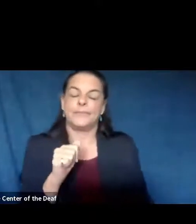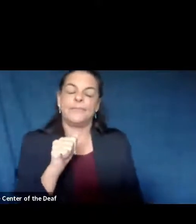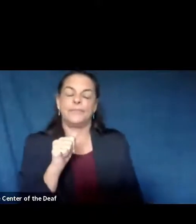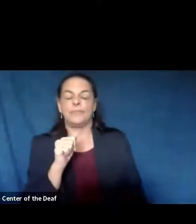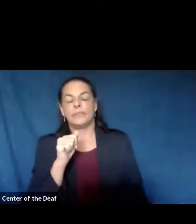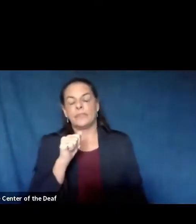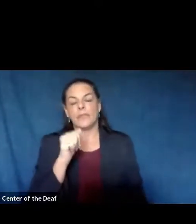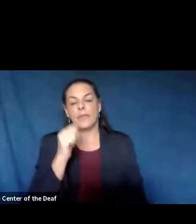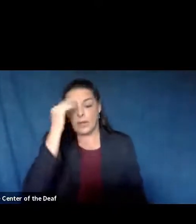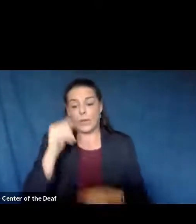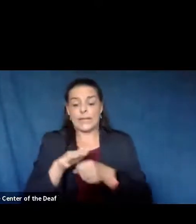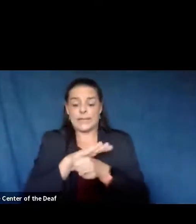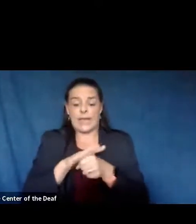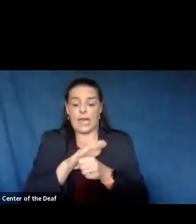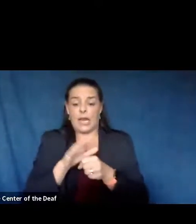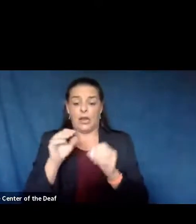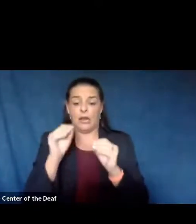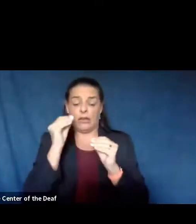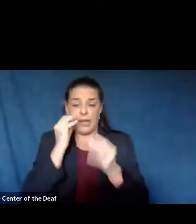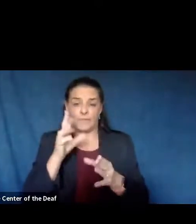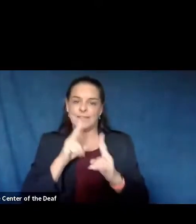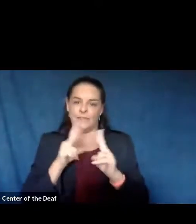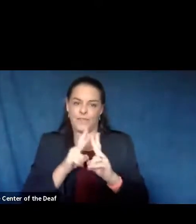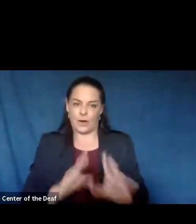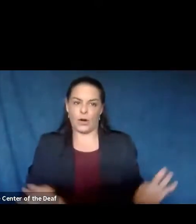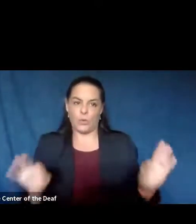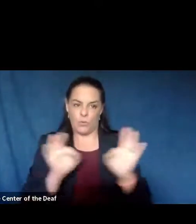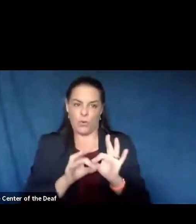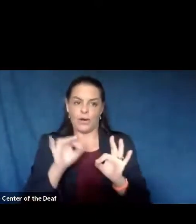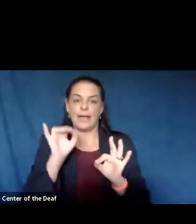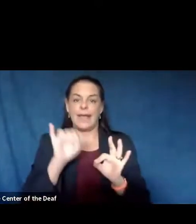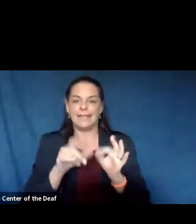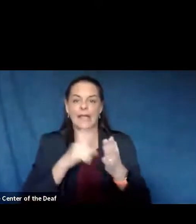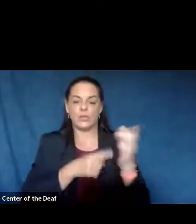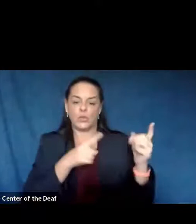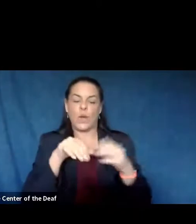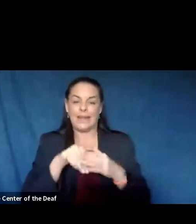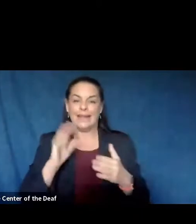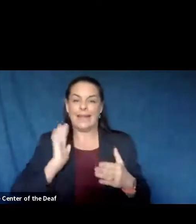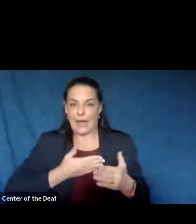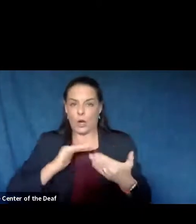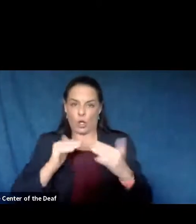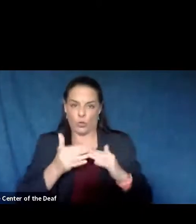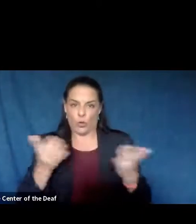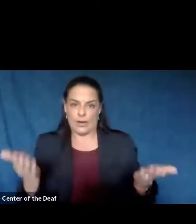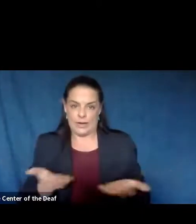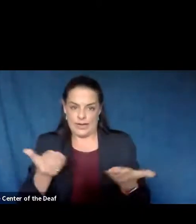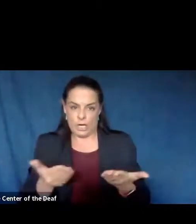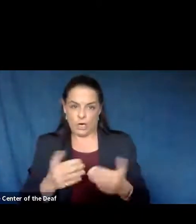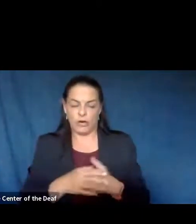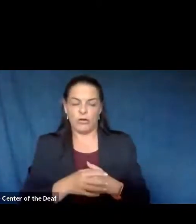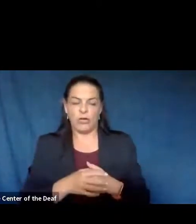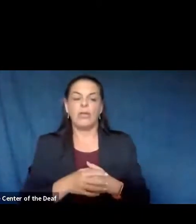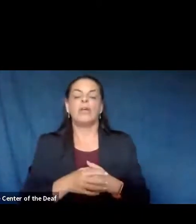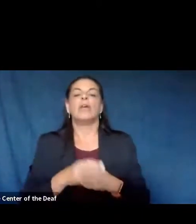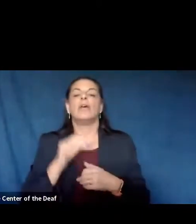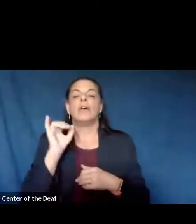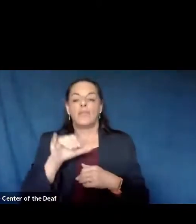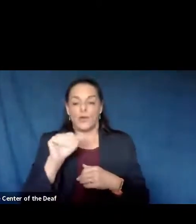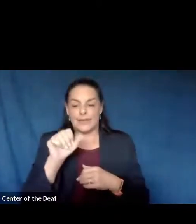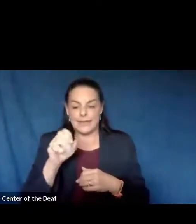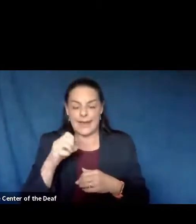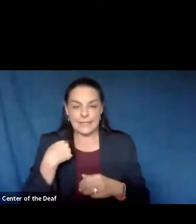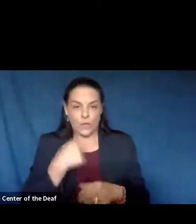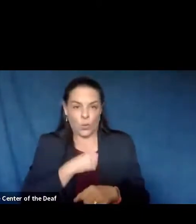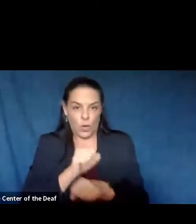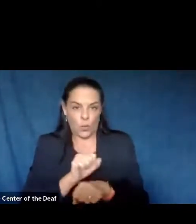very important, and that's what we've been going with, because again, this is the burden of disease here in our community. And it's the cases we're working, it's the people that are